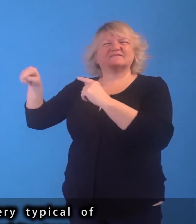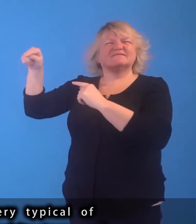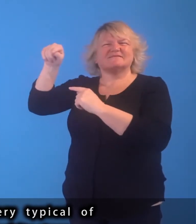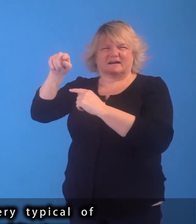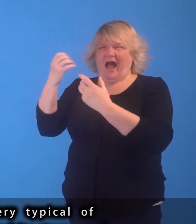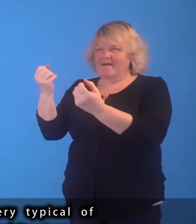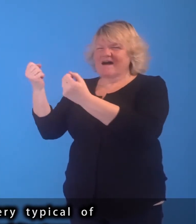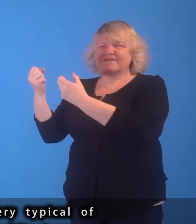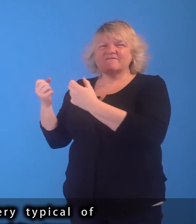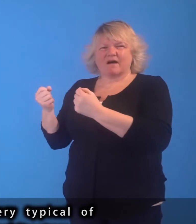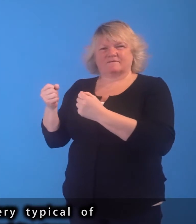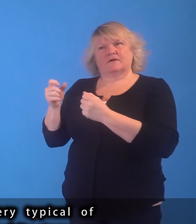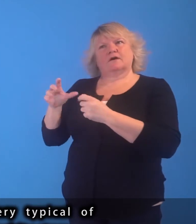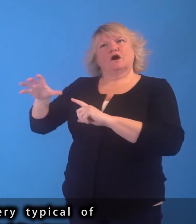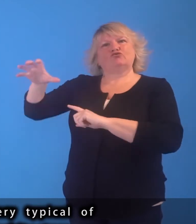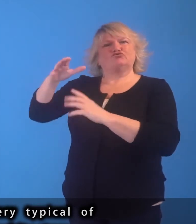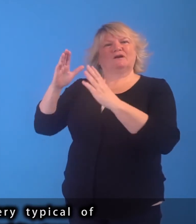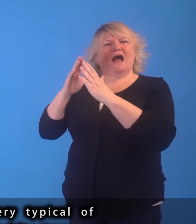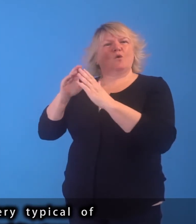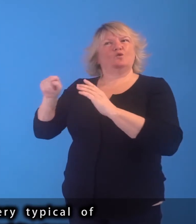architecture.